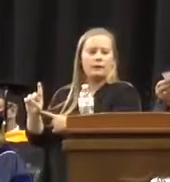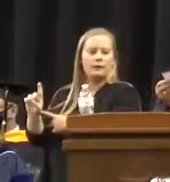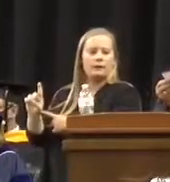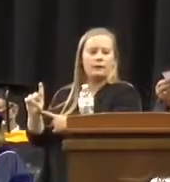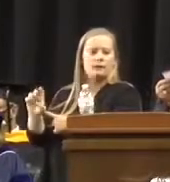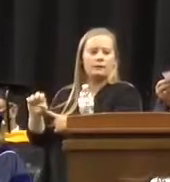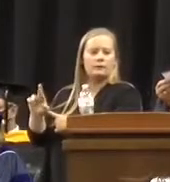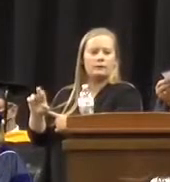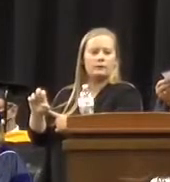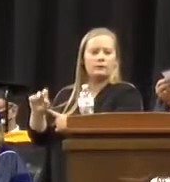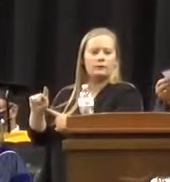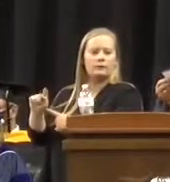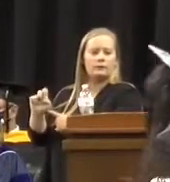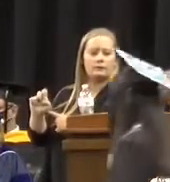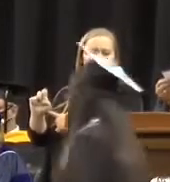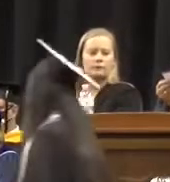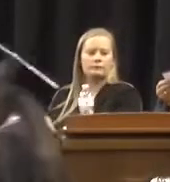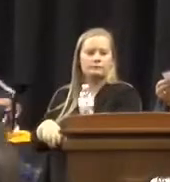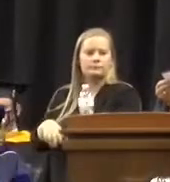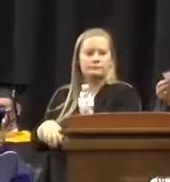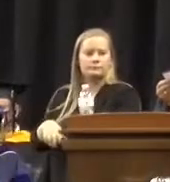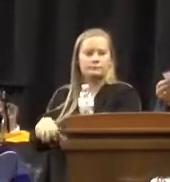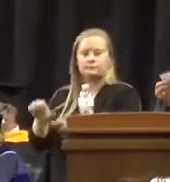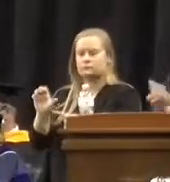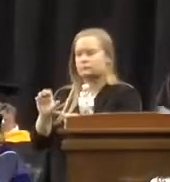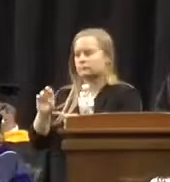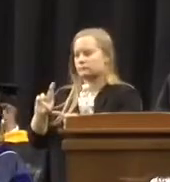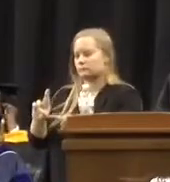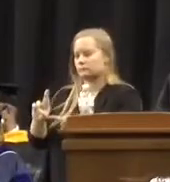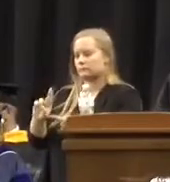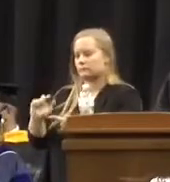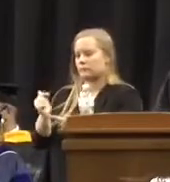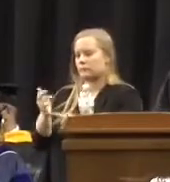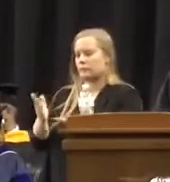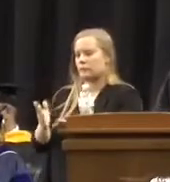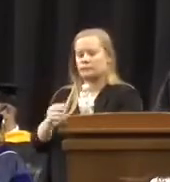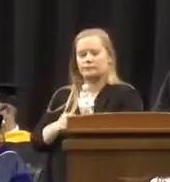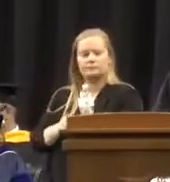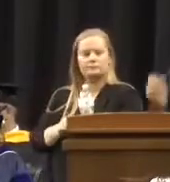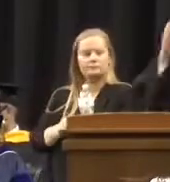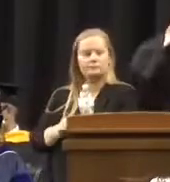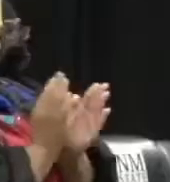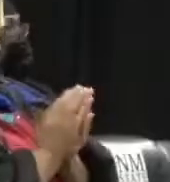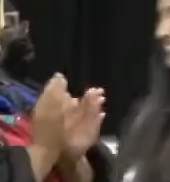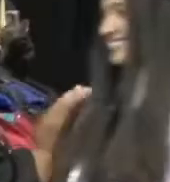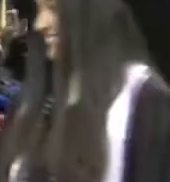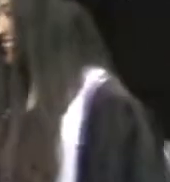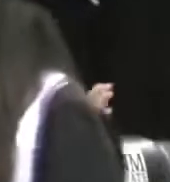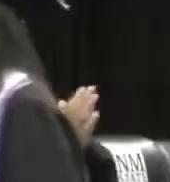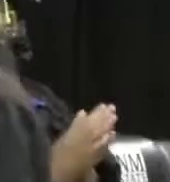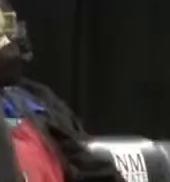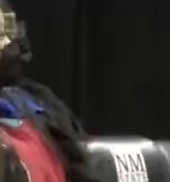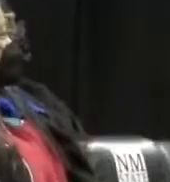Mariana Alderete, Crimson Scholar graduate.